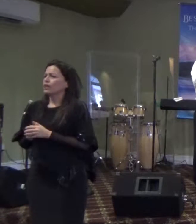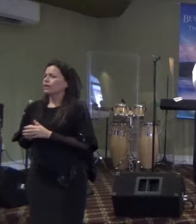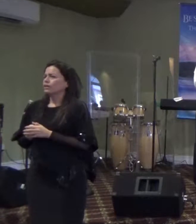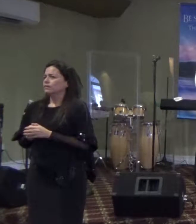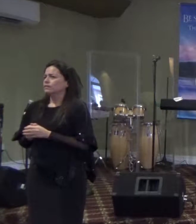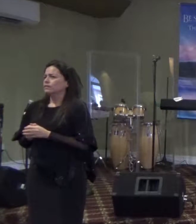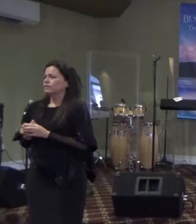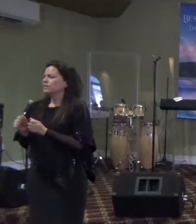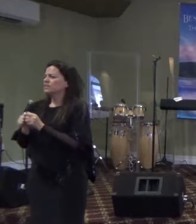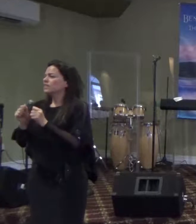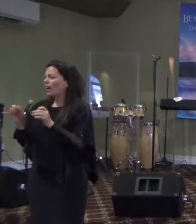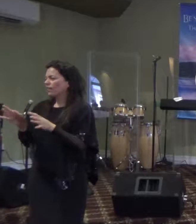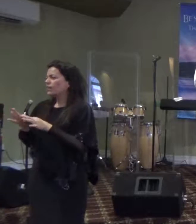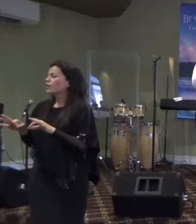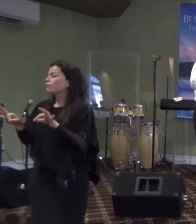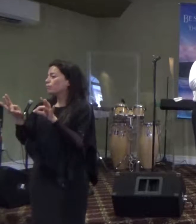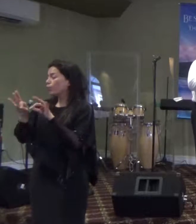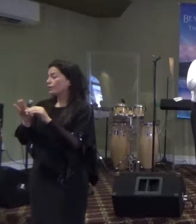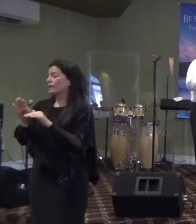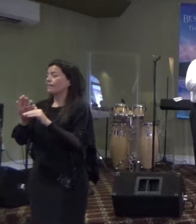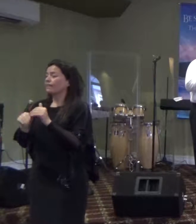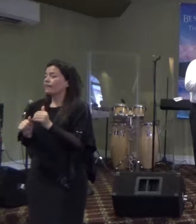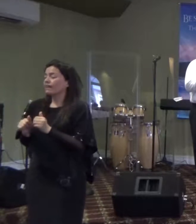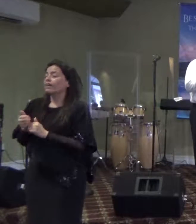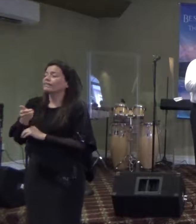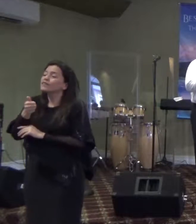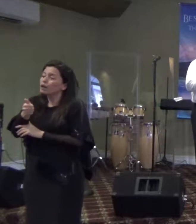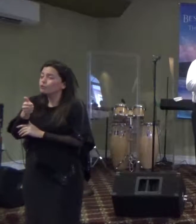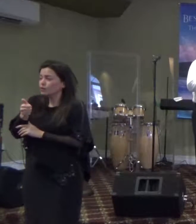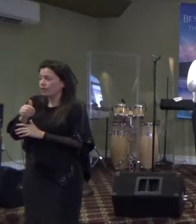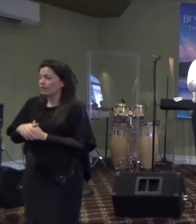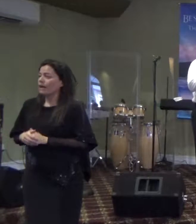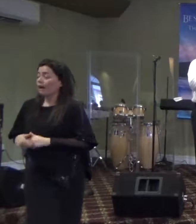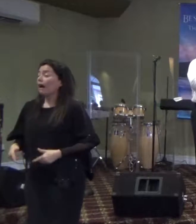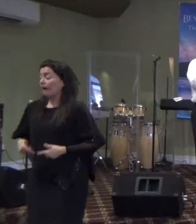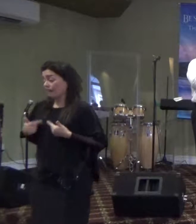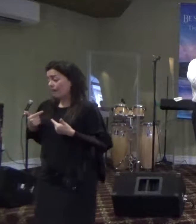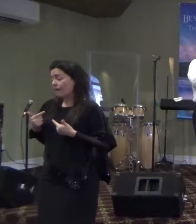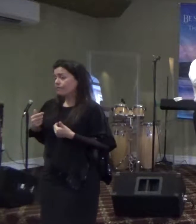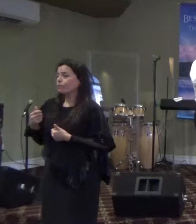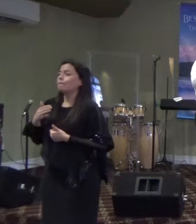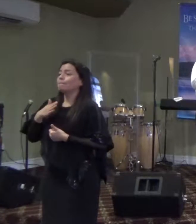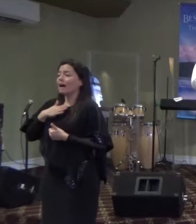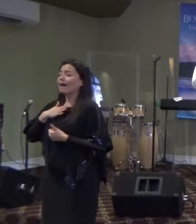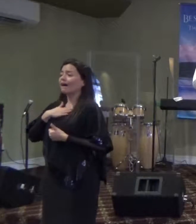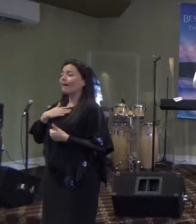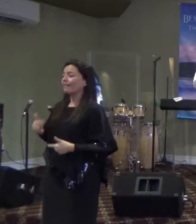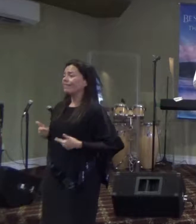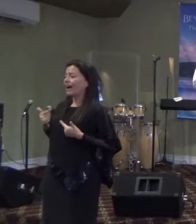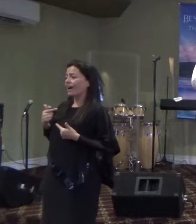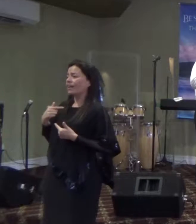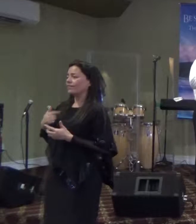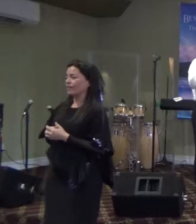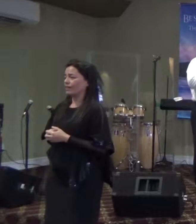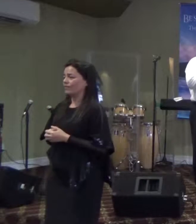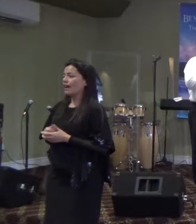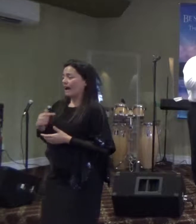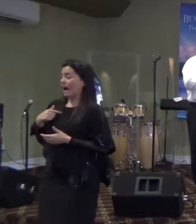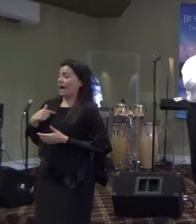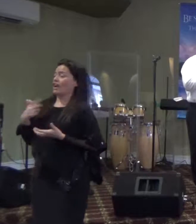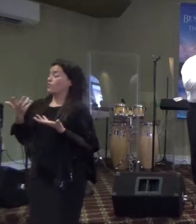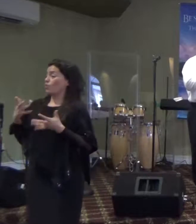a Dios de su vida, He's taken God out of his life, fuera de su agenda. out of his agenda. Por eso dice Pablo, Dios también